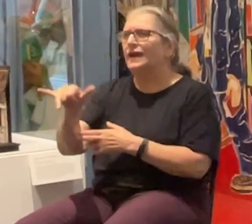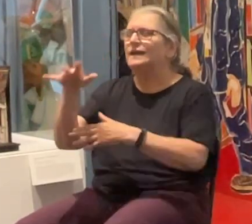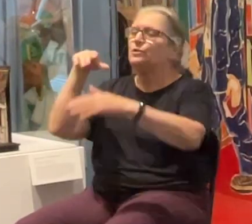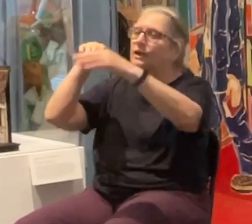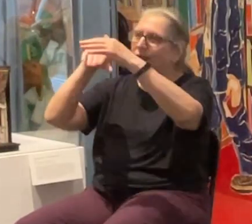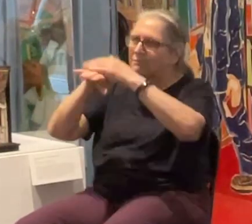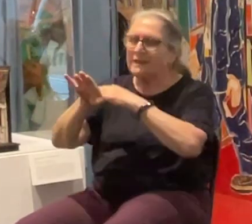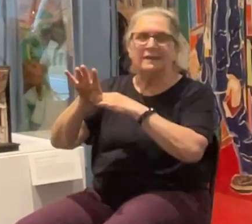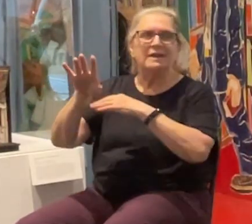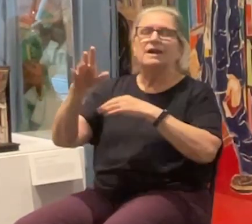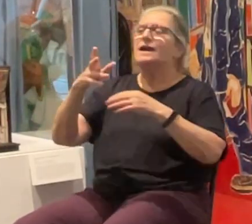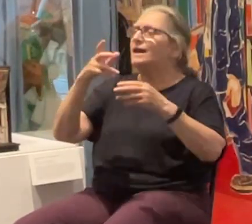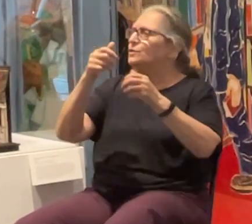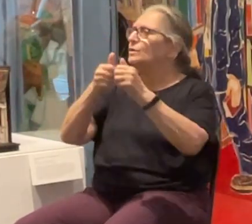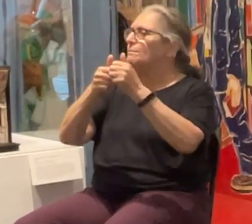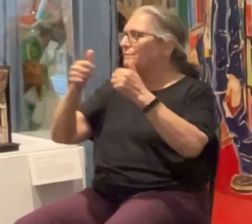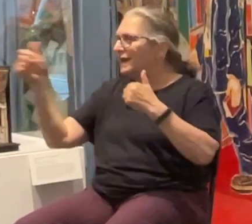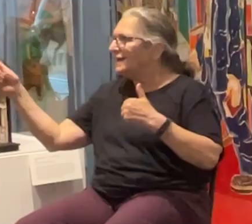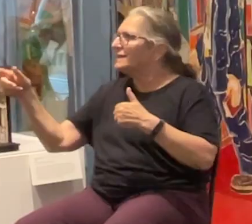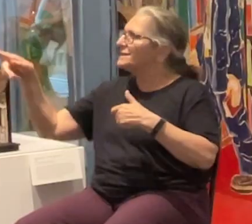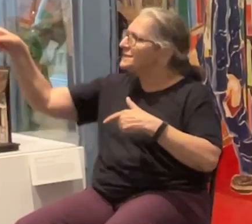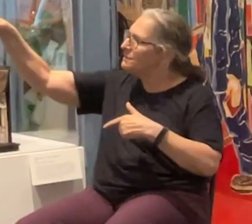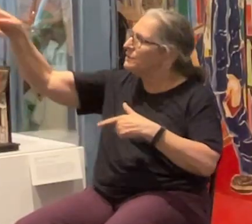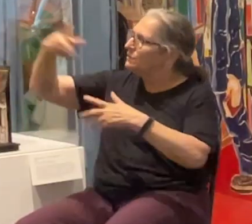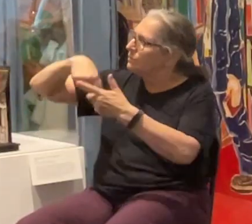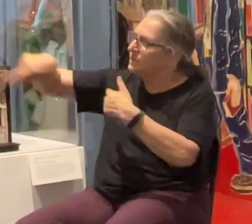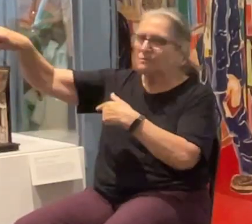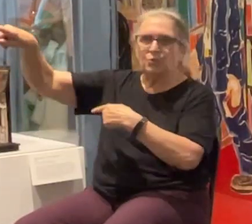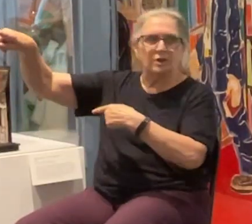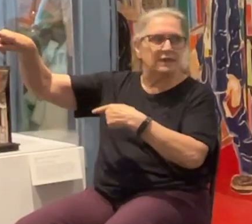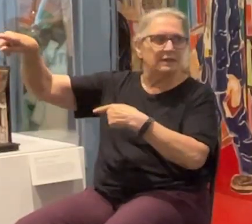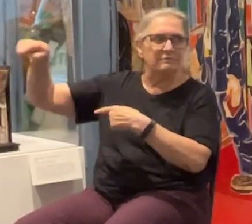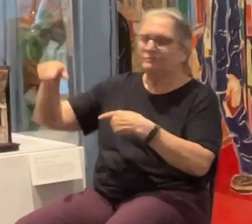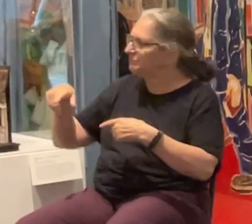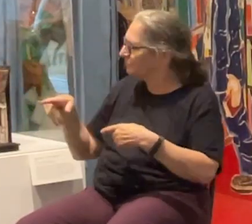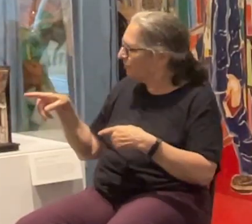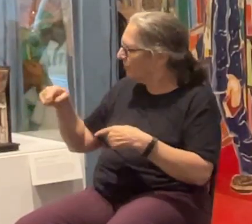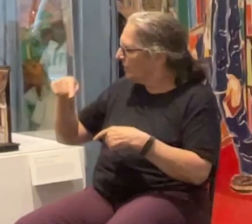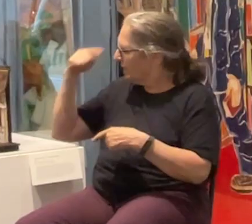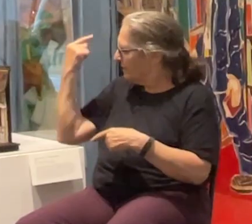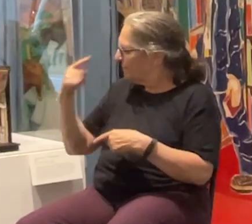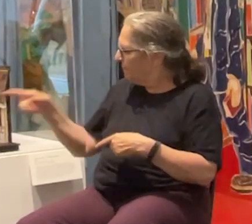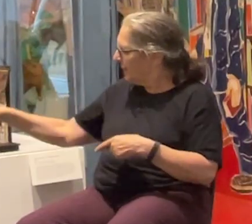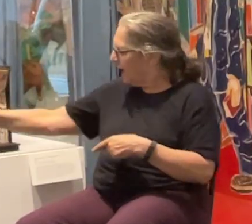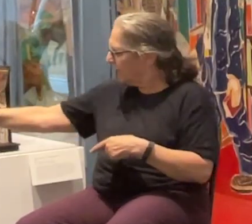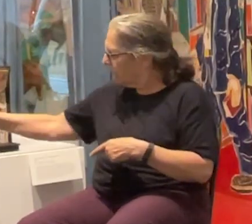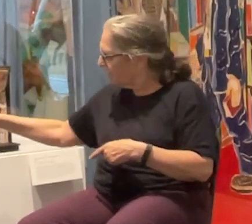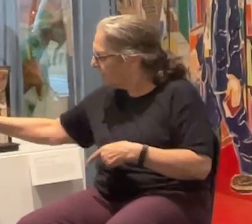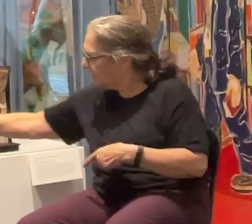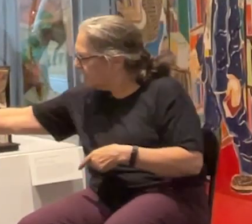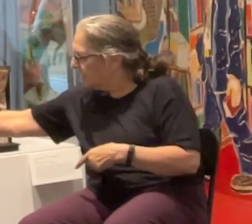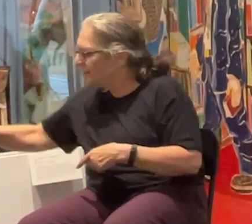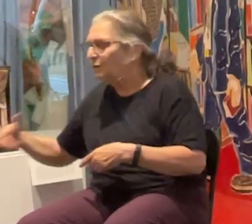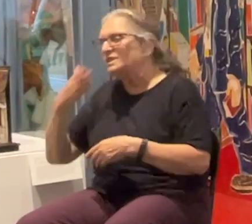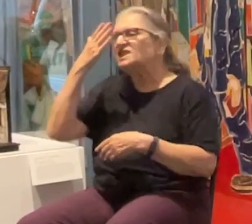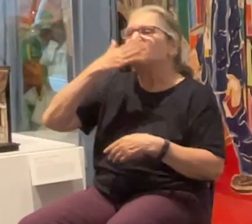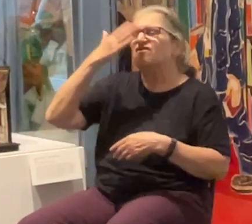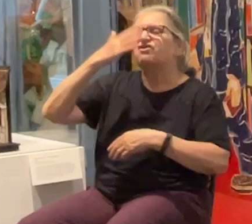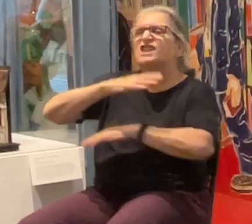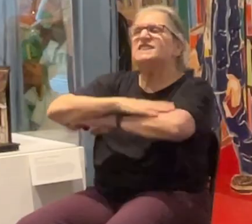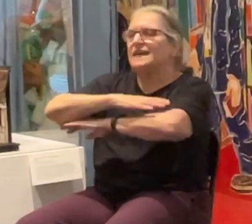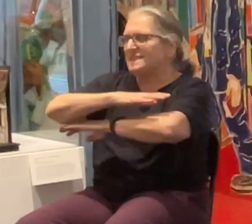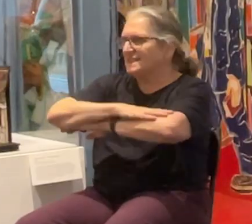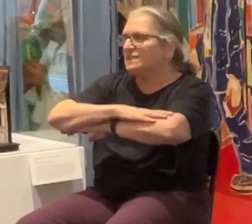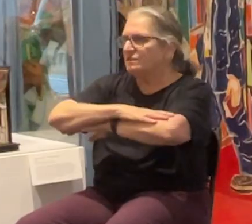the Pierpont Morgan section, and around the corner where that black area is on the model is where the museum's front desk was.